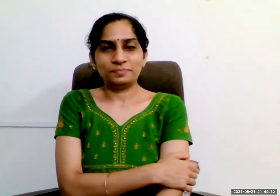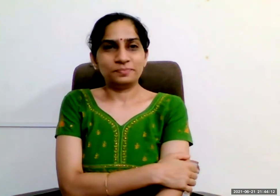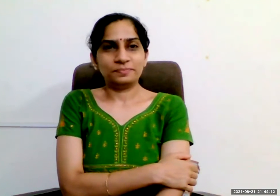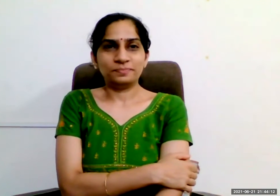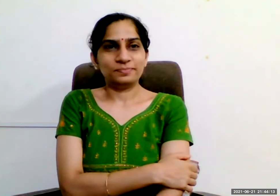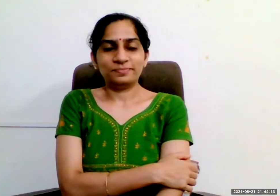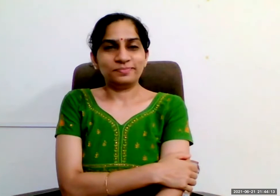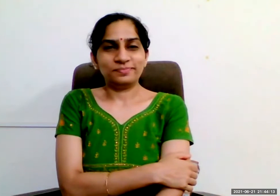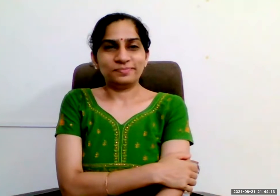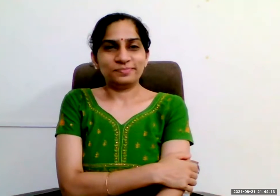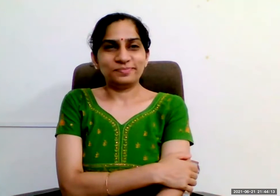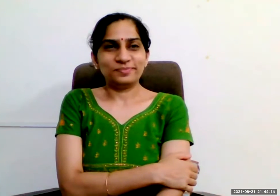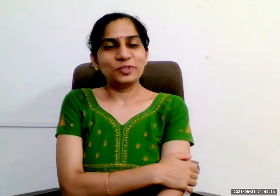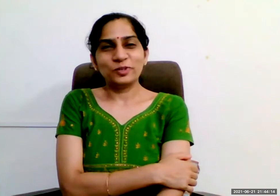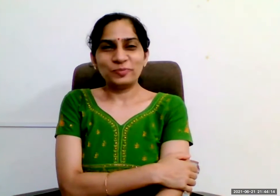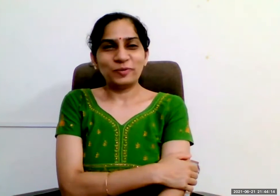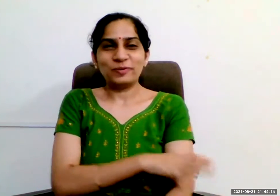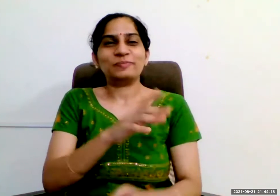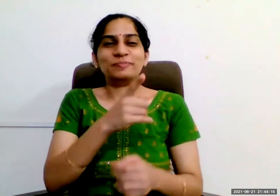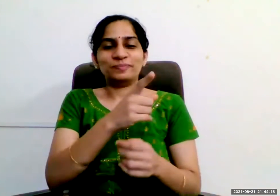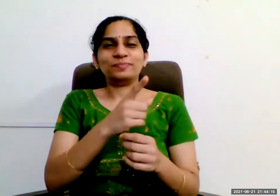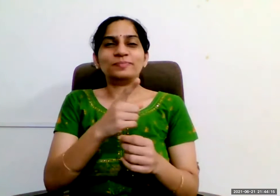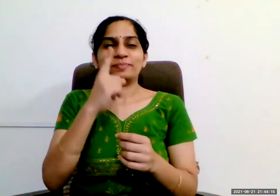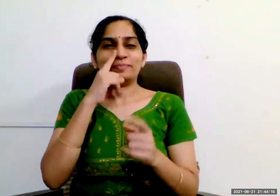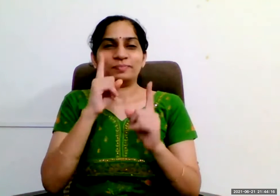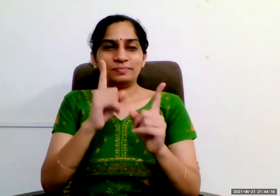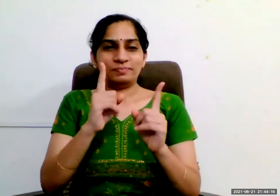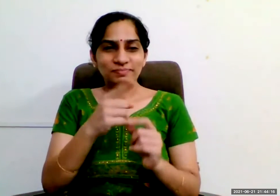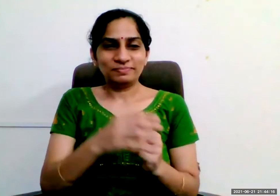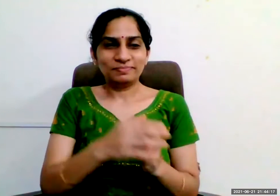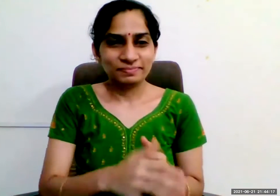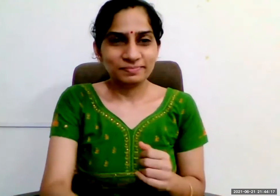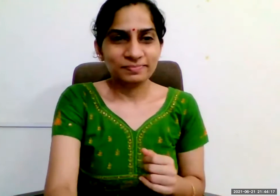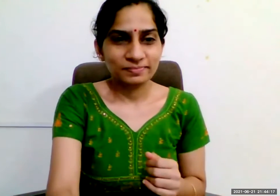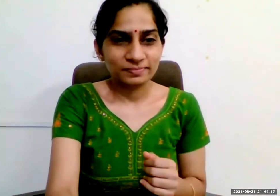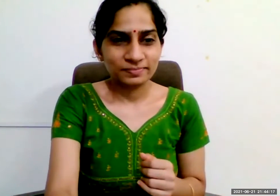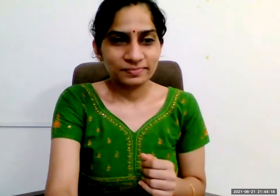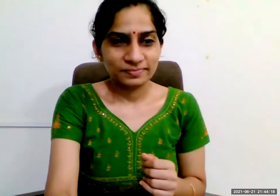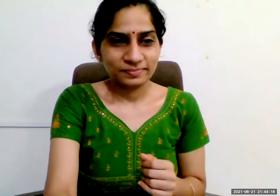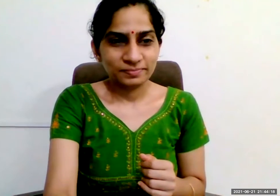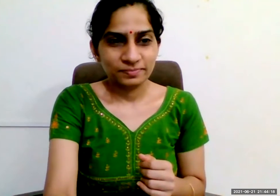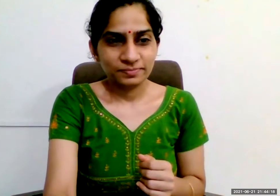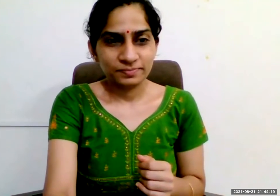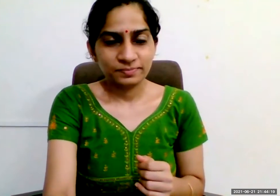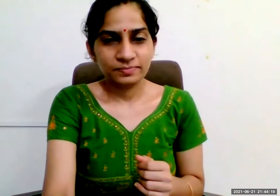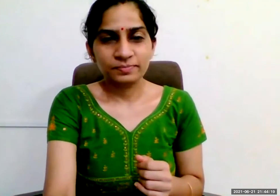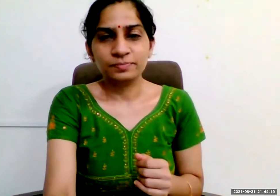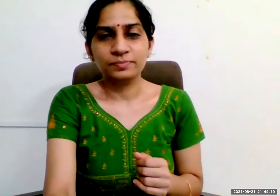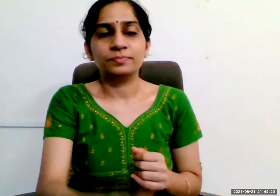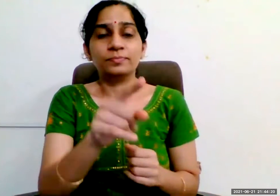kindly explain on my behalf. So these are four regulative principles, and the difference between animals and human being